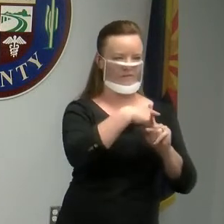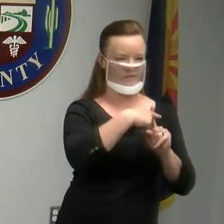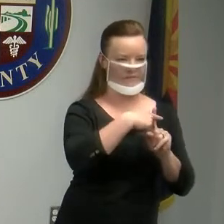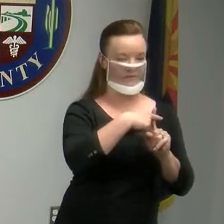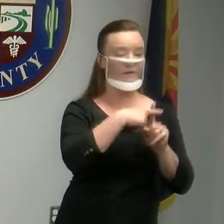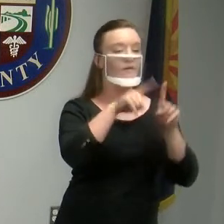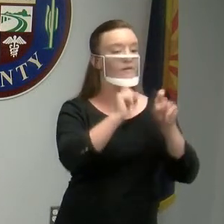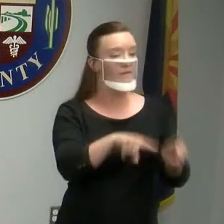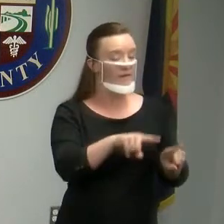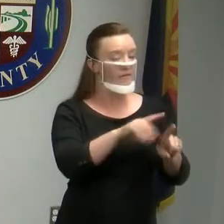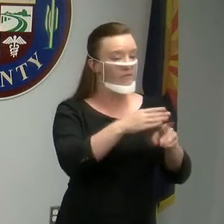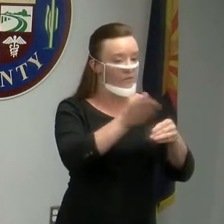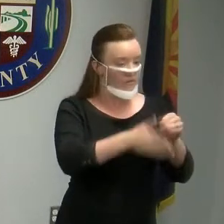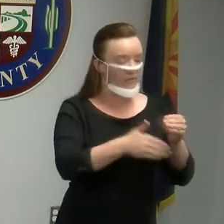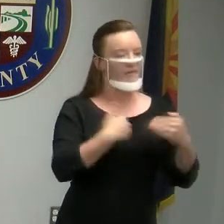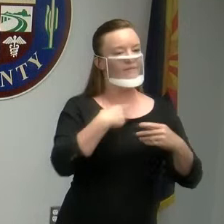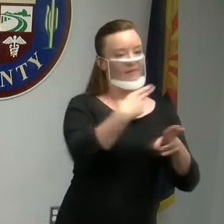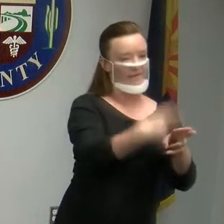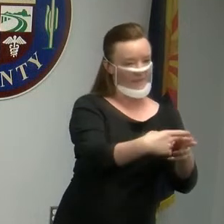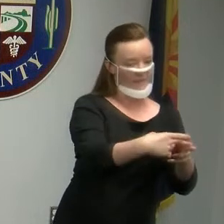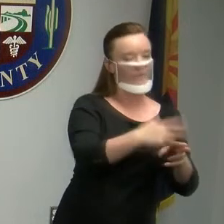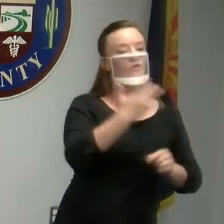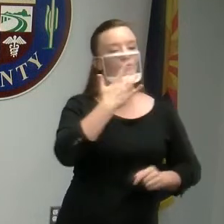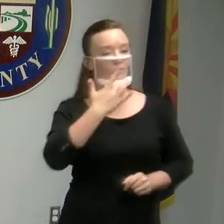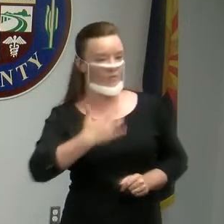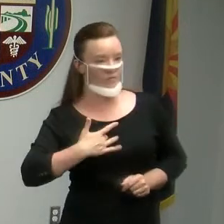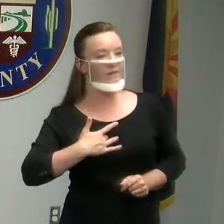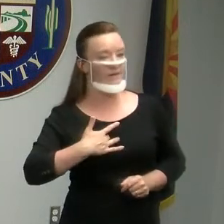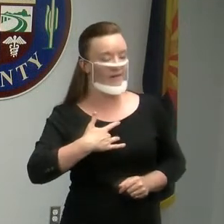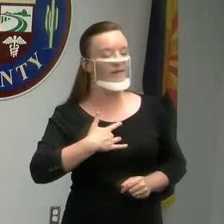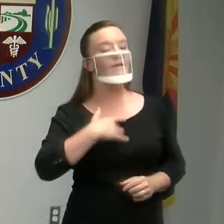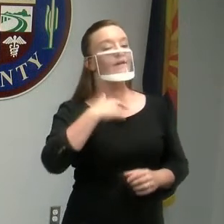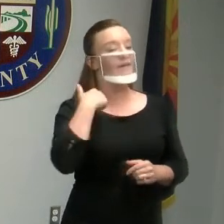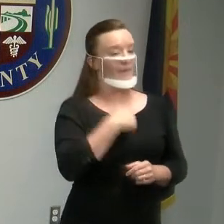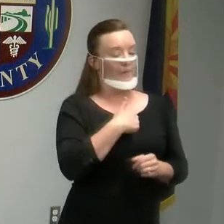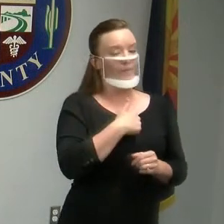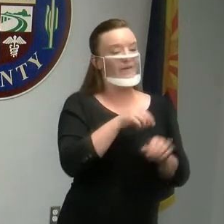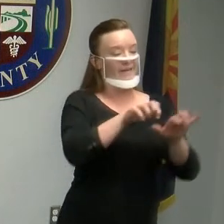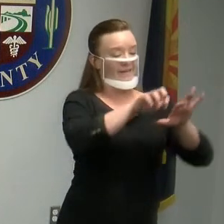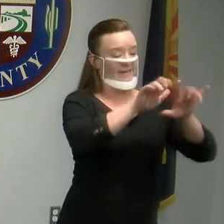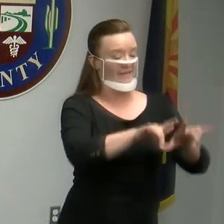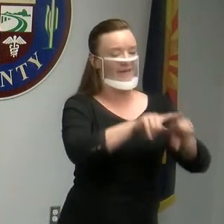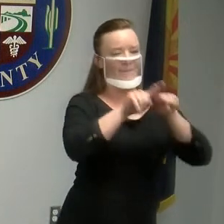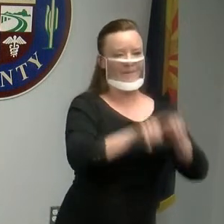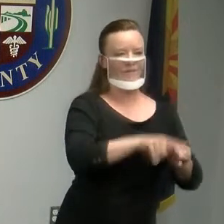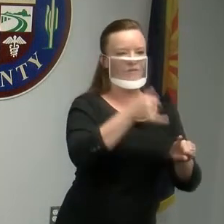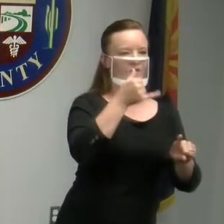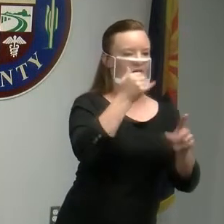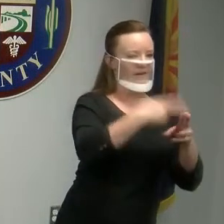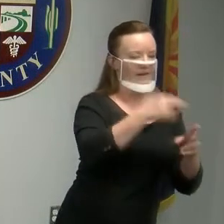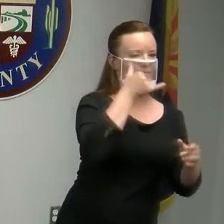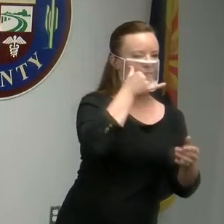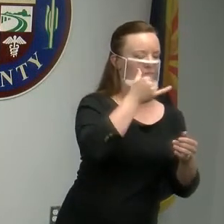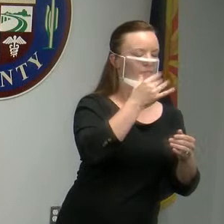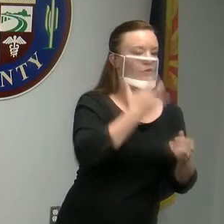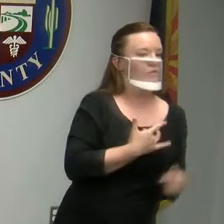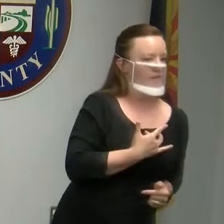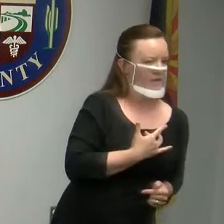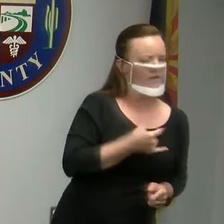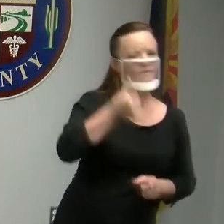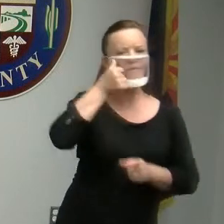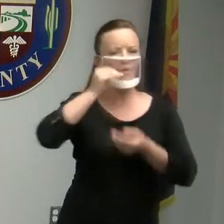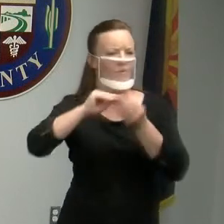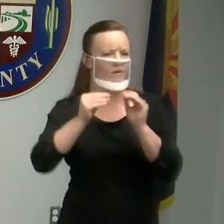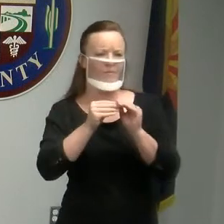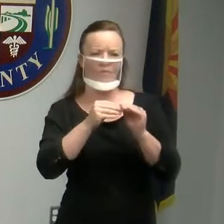of birth, and it is filed by that name and the date of birth. It has nothing to do with the phone number. If a person is tested multiple